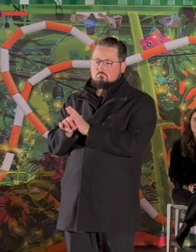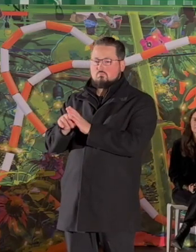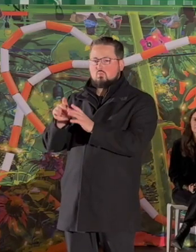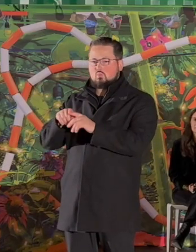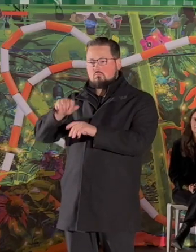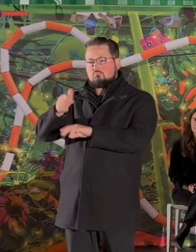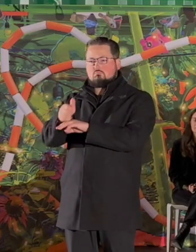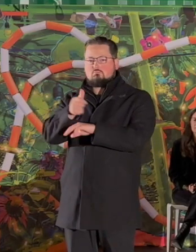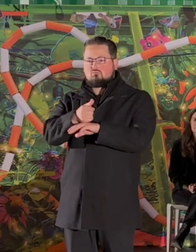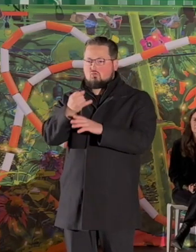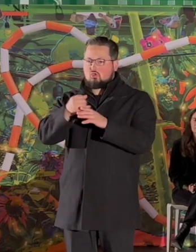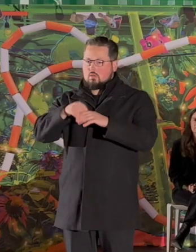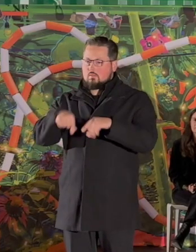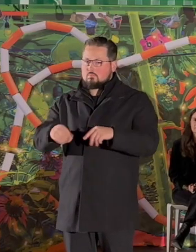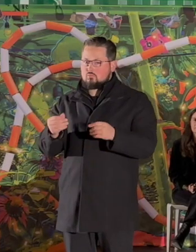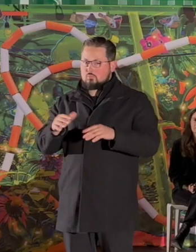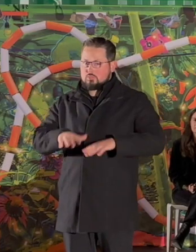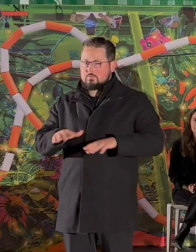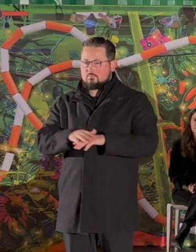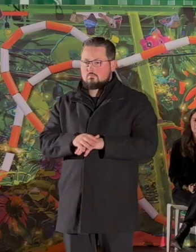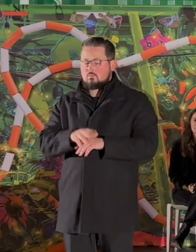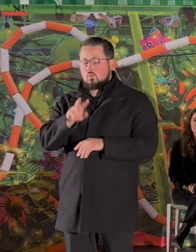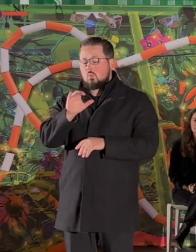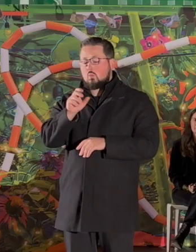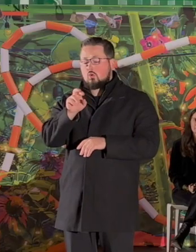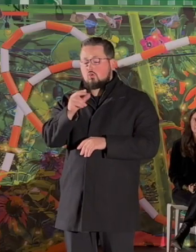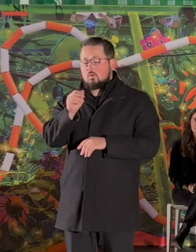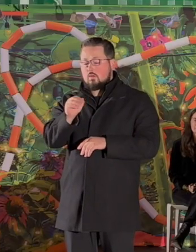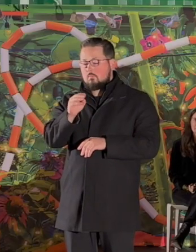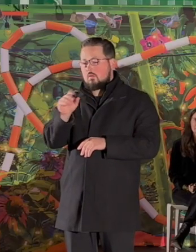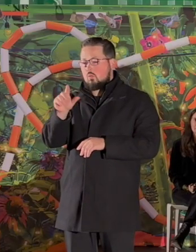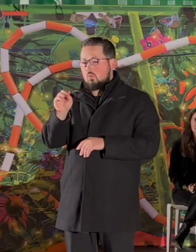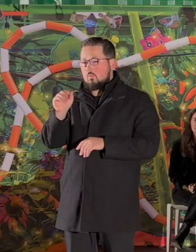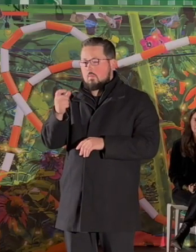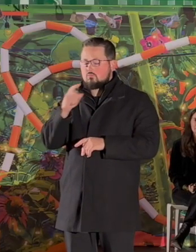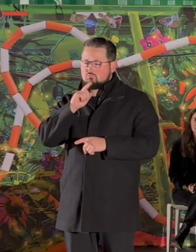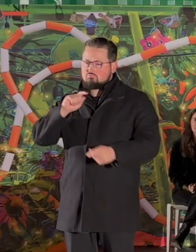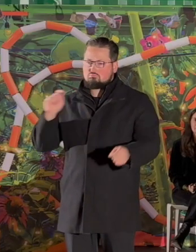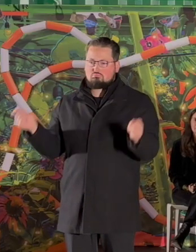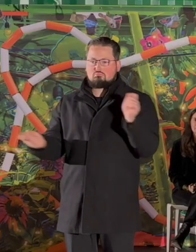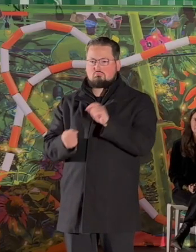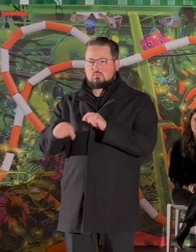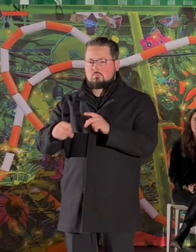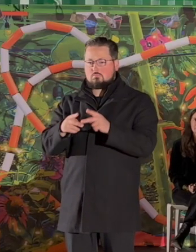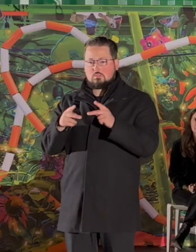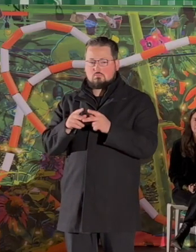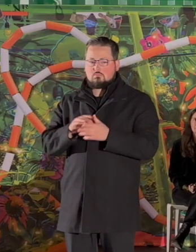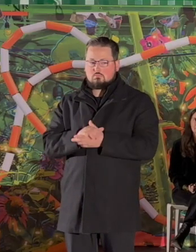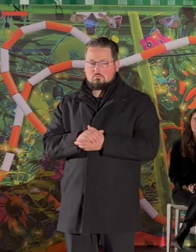property. Wickham and Lomax has transformed this space